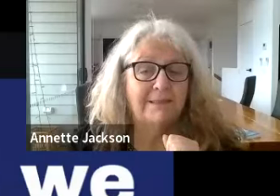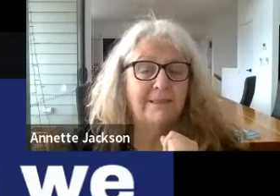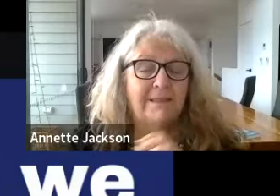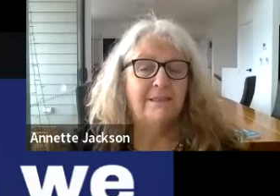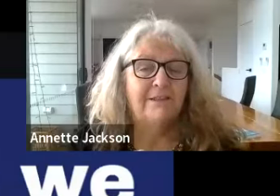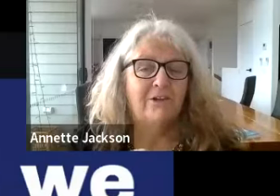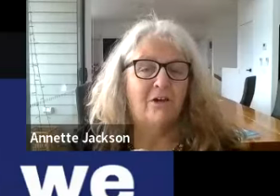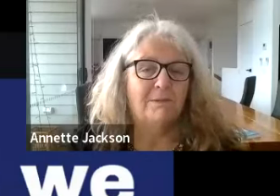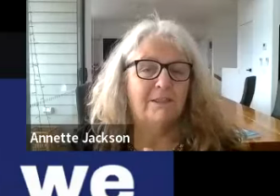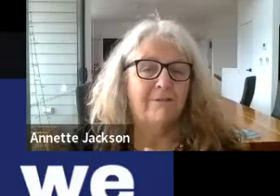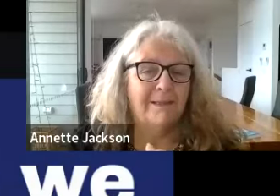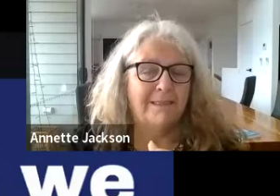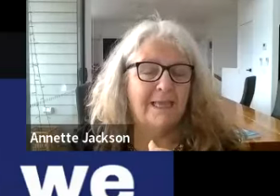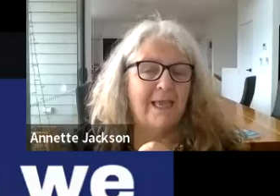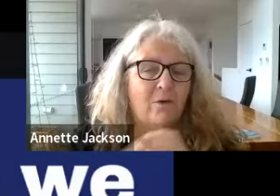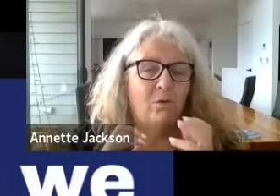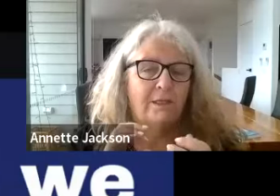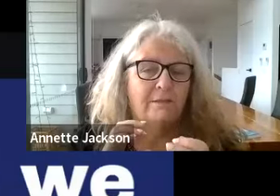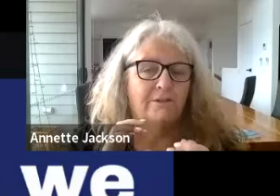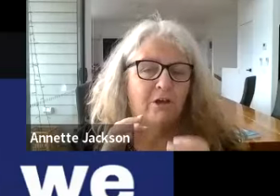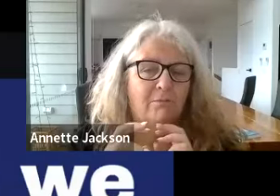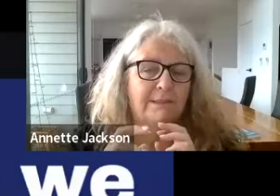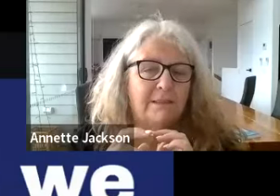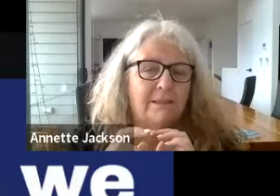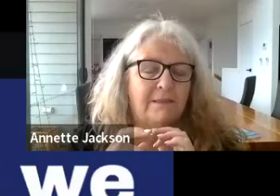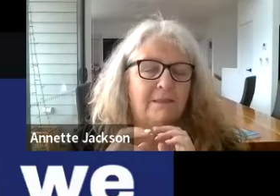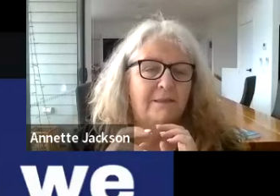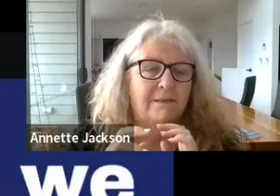22 months, the child was in the grandmother's care, or that the